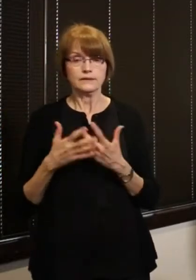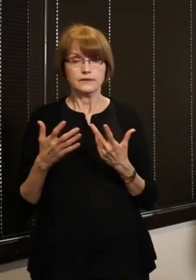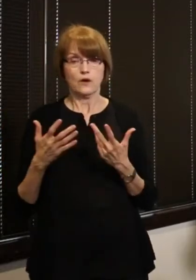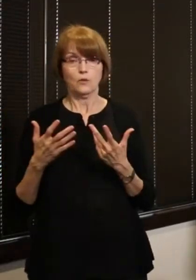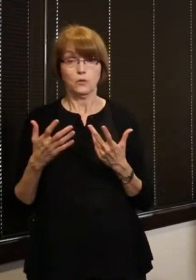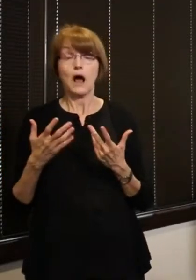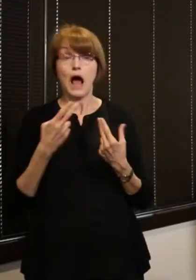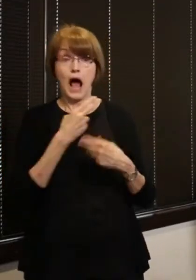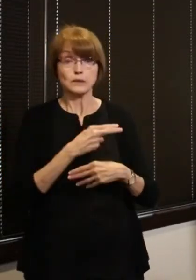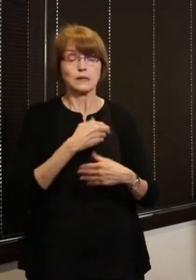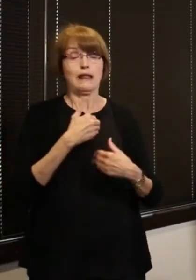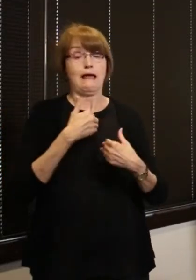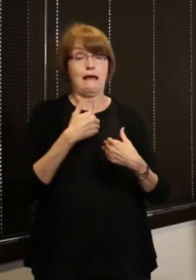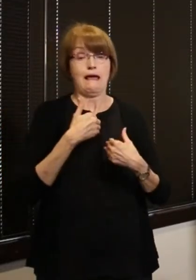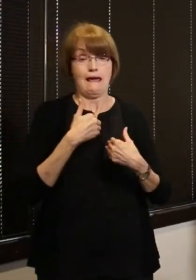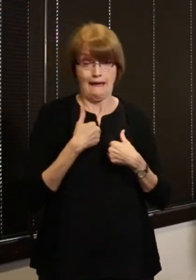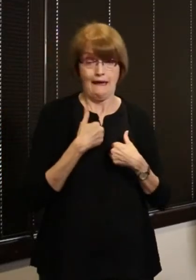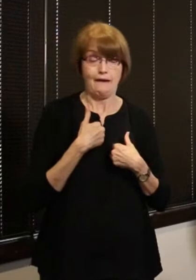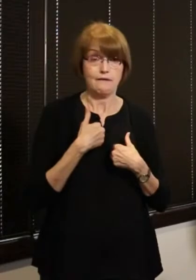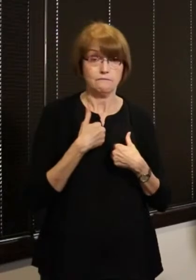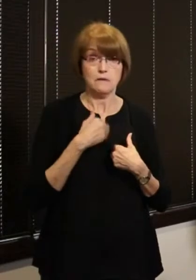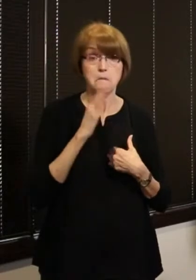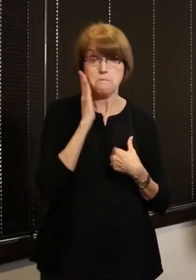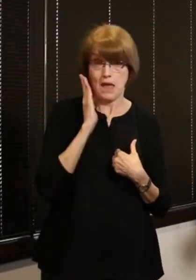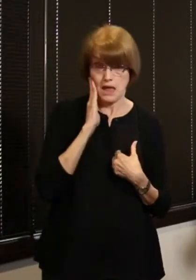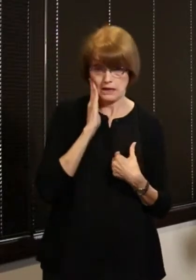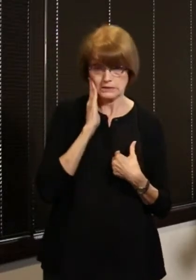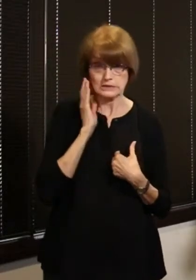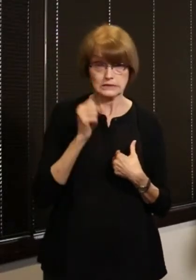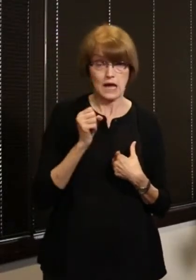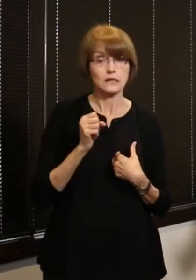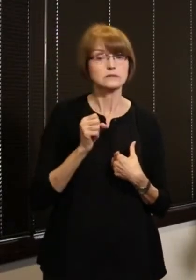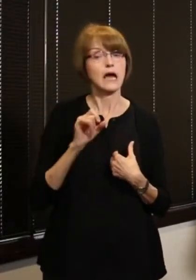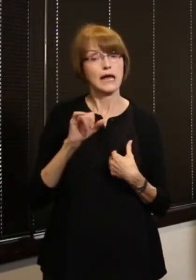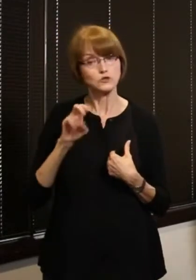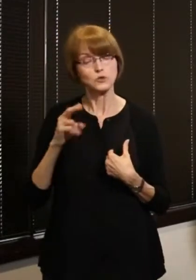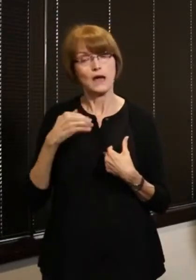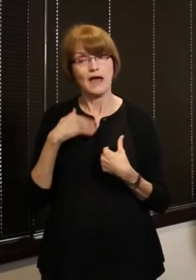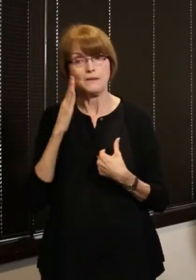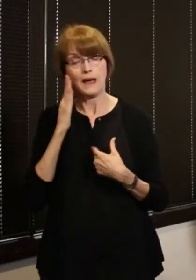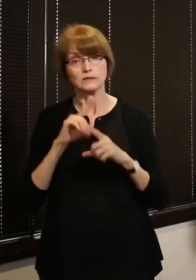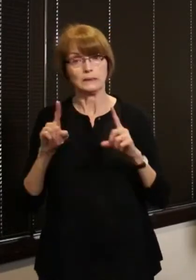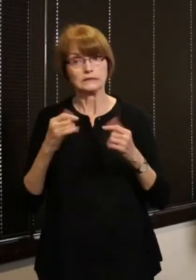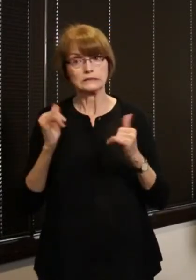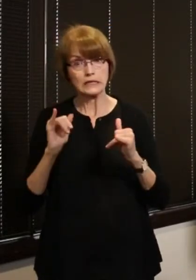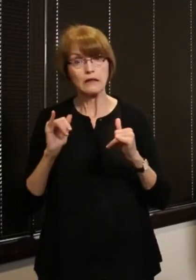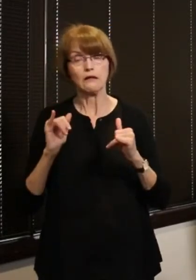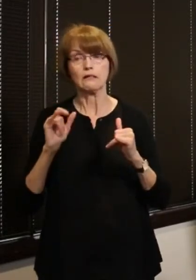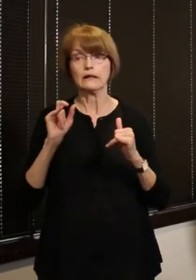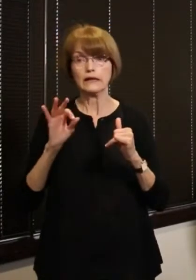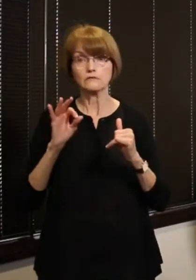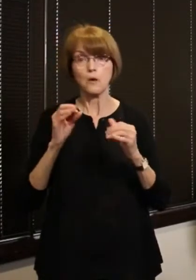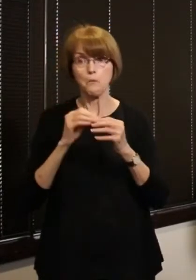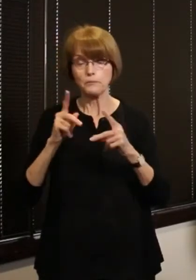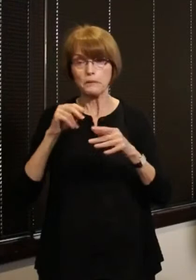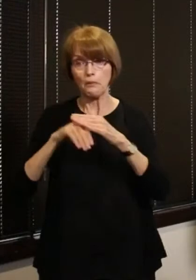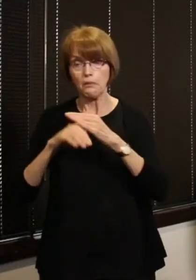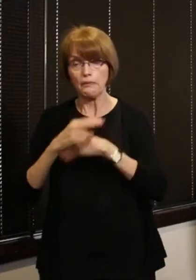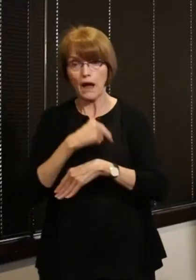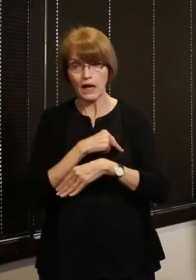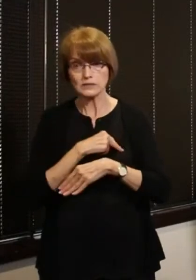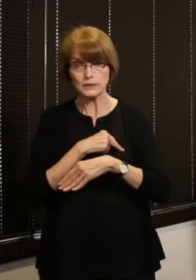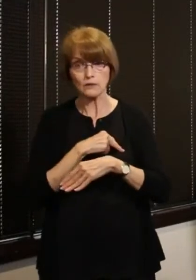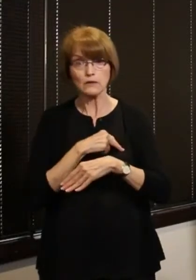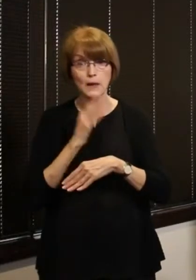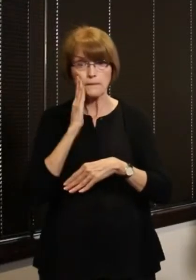hospital capacity and our ICU capacity, the point is you never want to get to that spot. Whenever we see those cases and those admissions